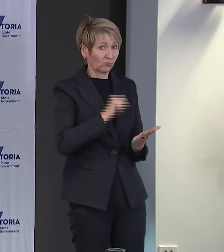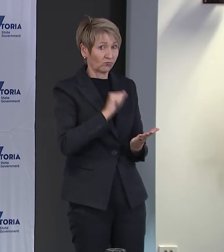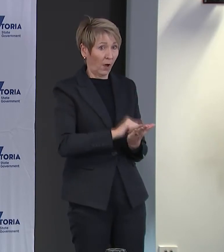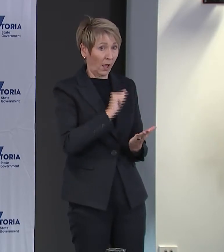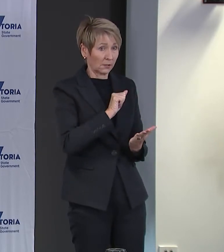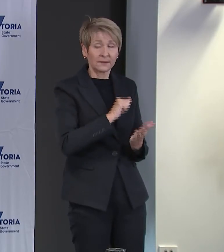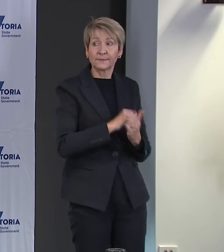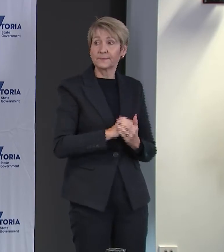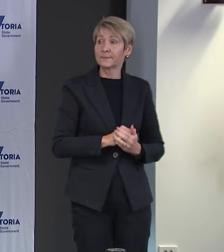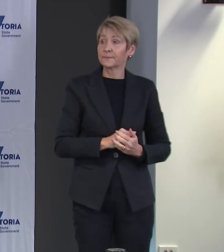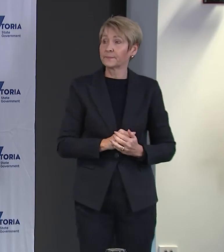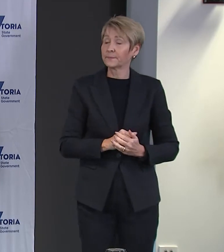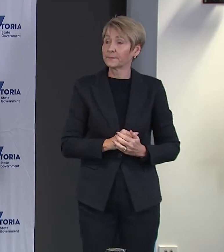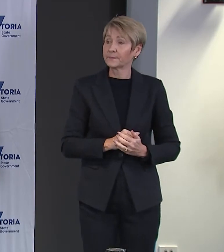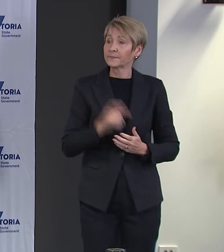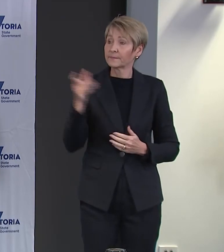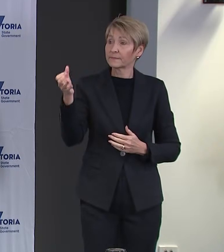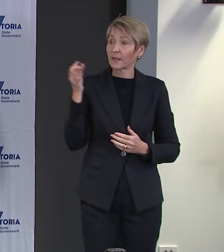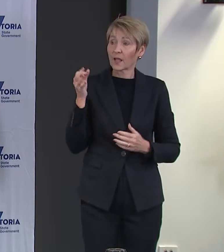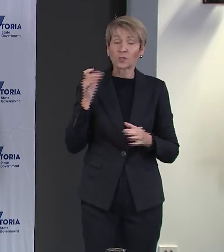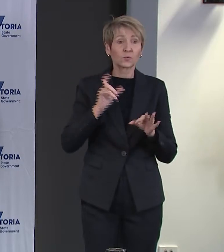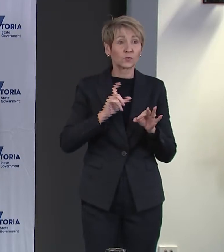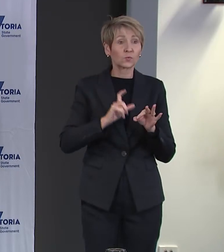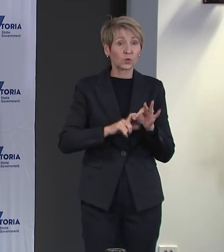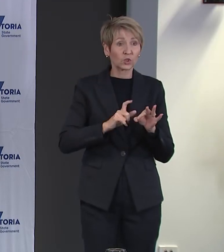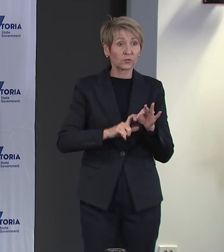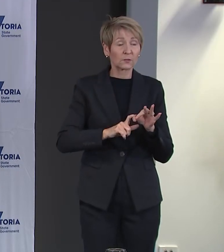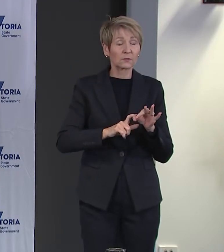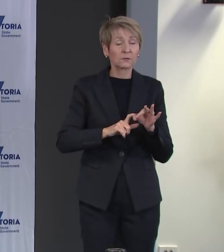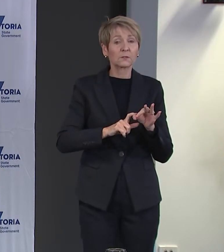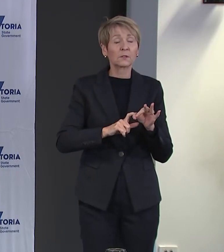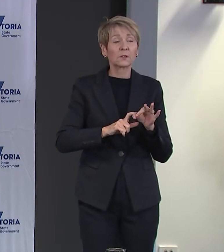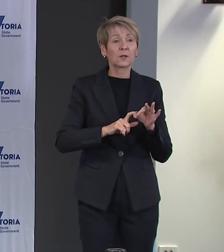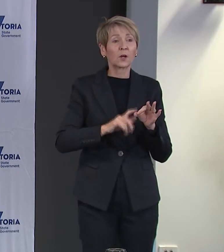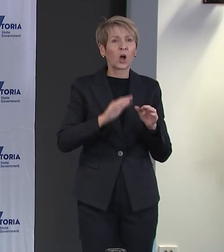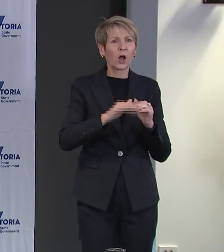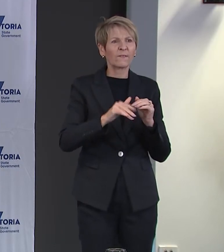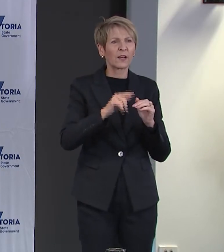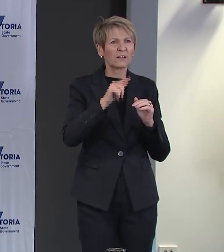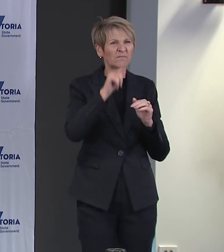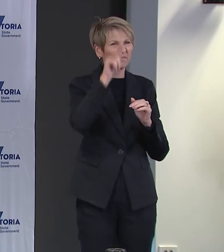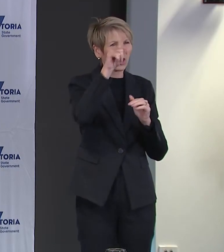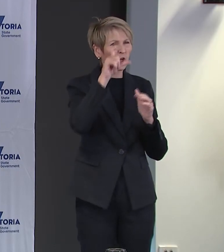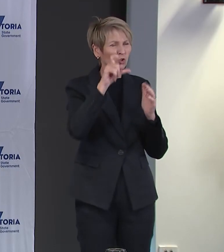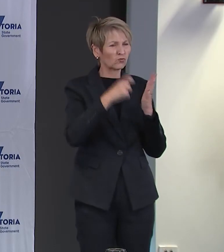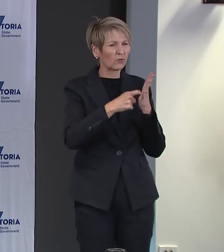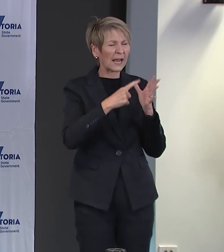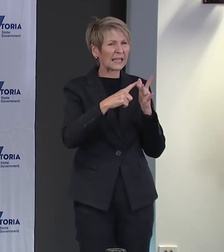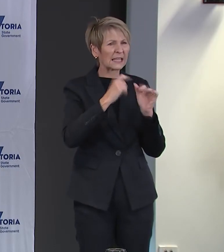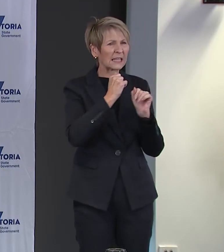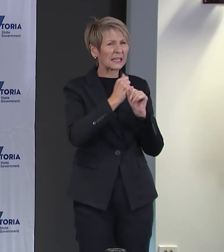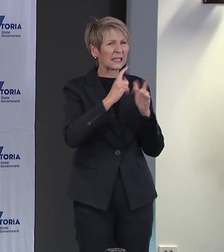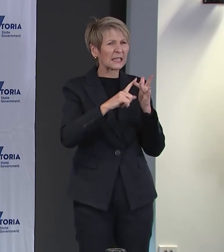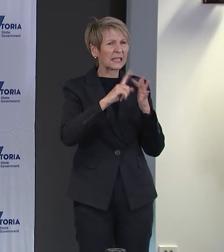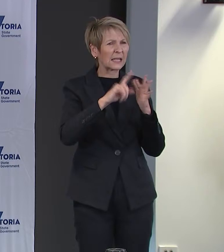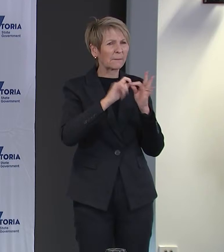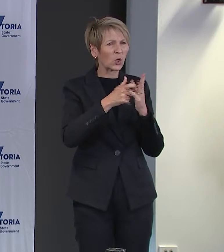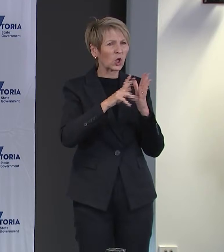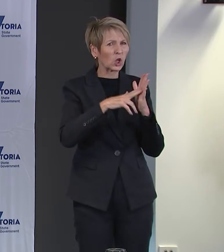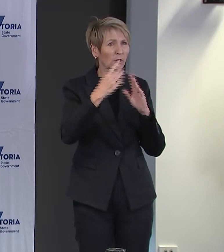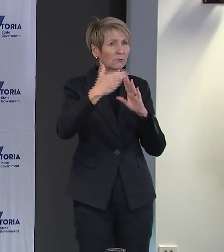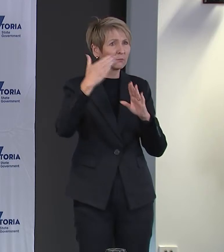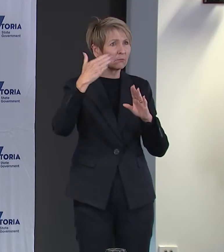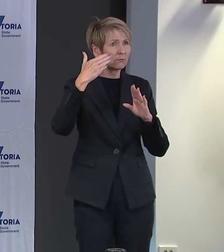Yeah. obviously date back quite a bit into the late May period. Yeah. These two people who are tested positive today, their infectious periods